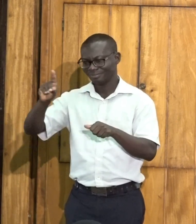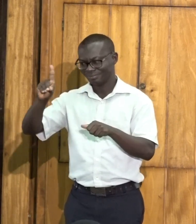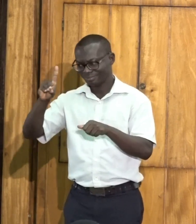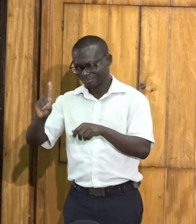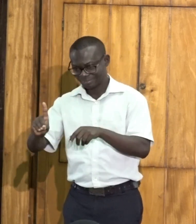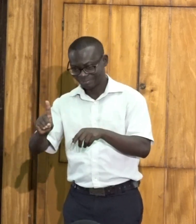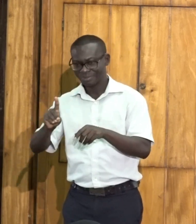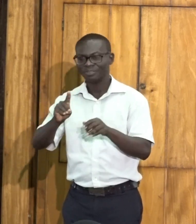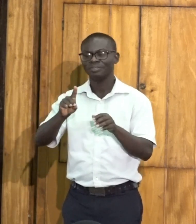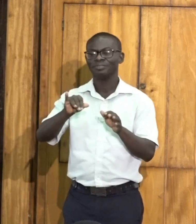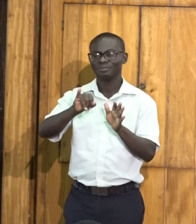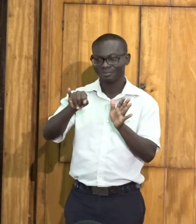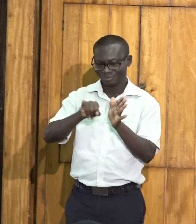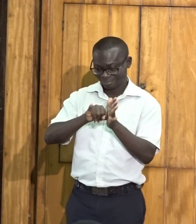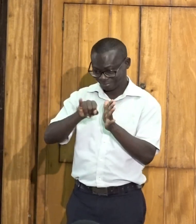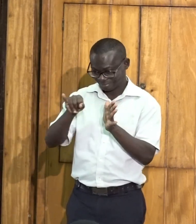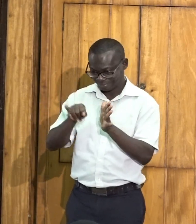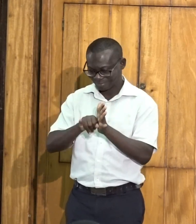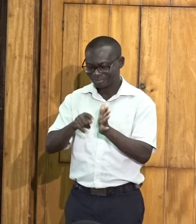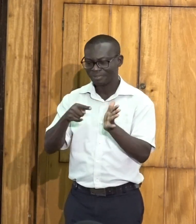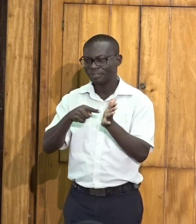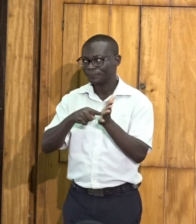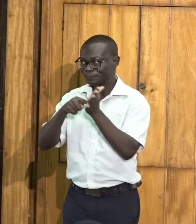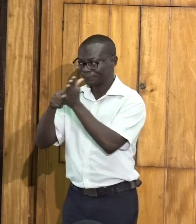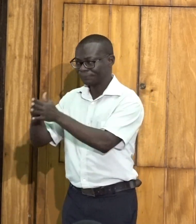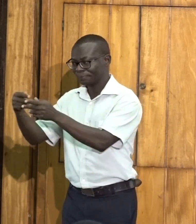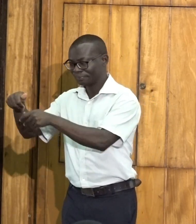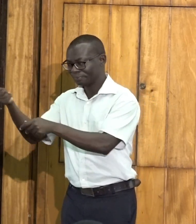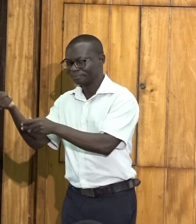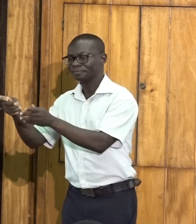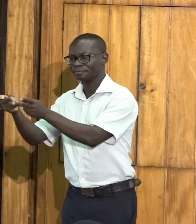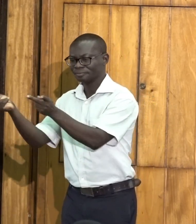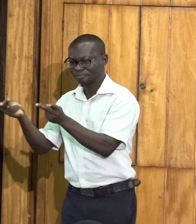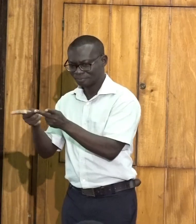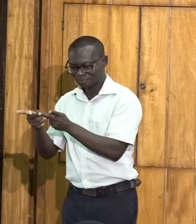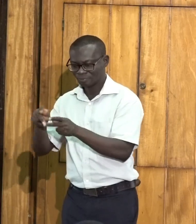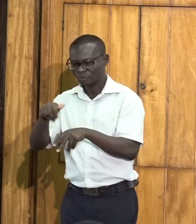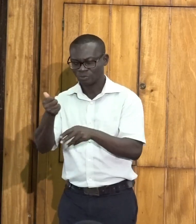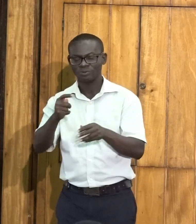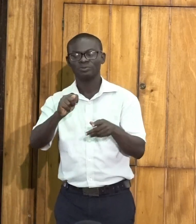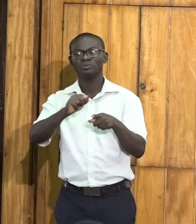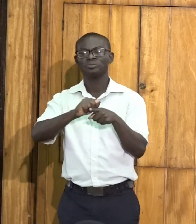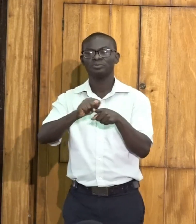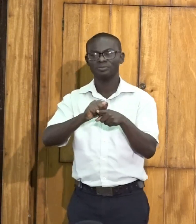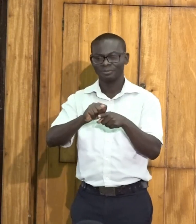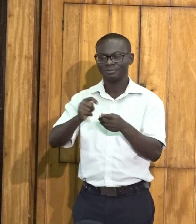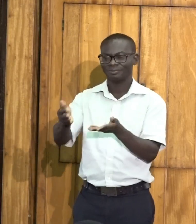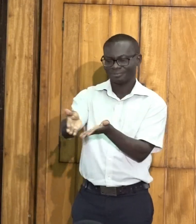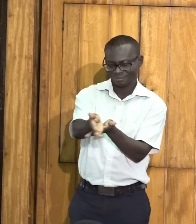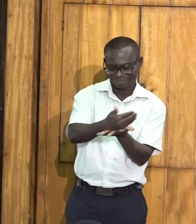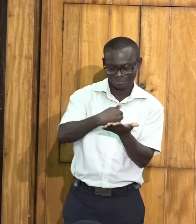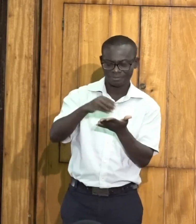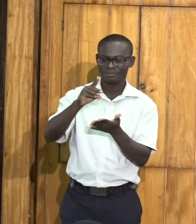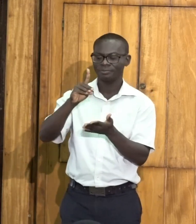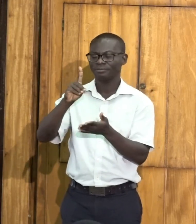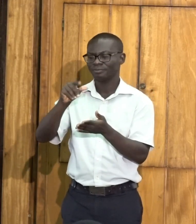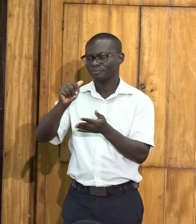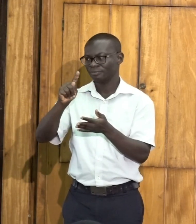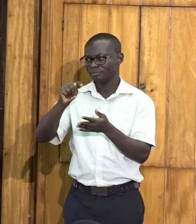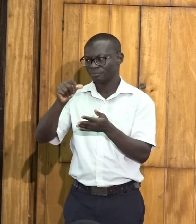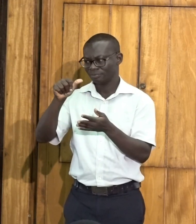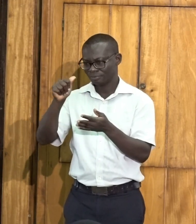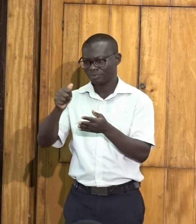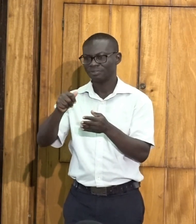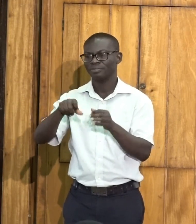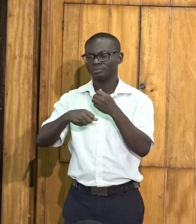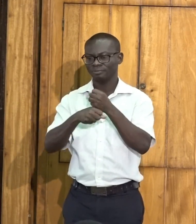able to identify when to refer. We also provided M&E training in order to get data which will help us inform policy, and